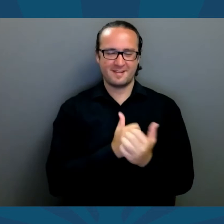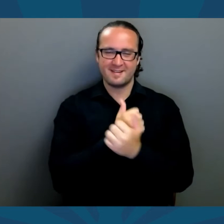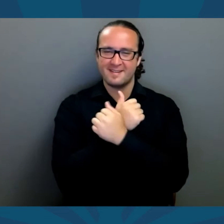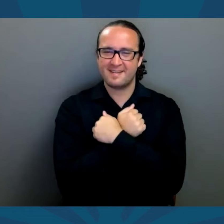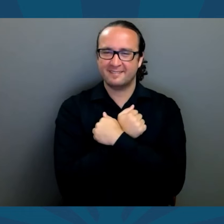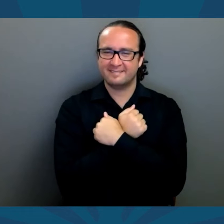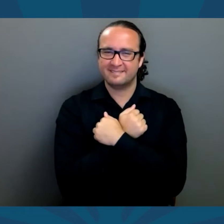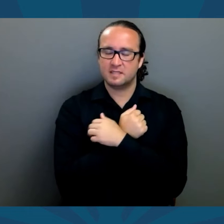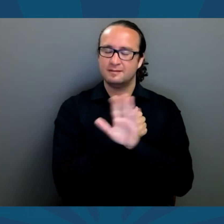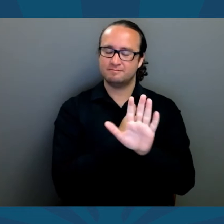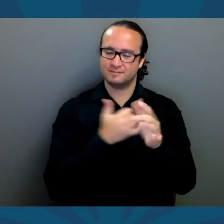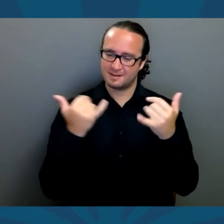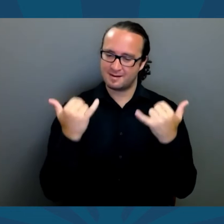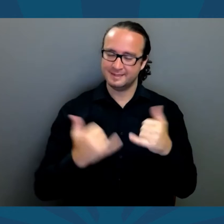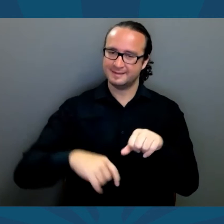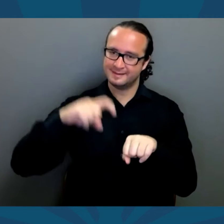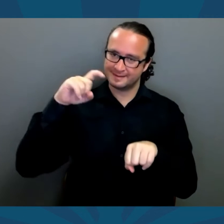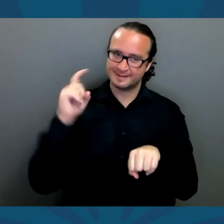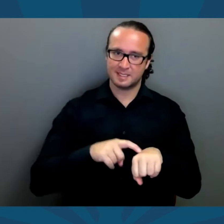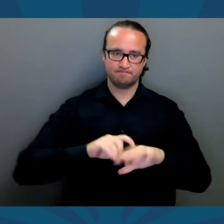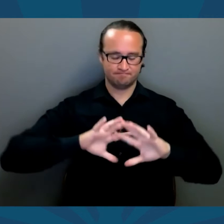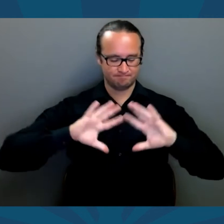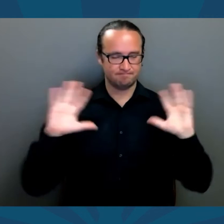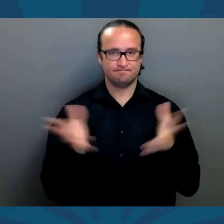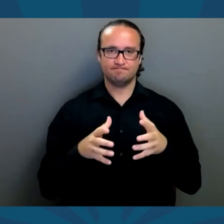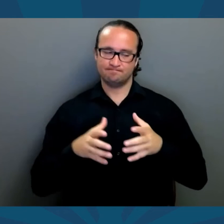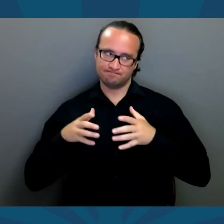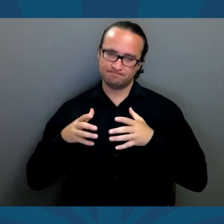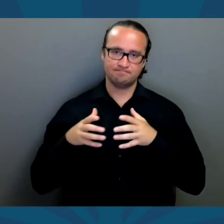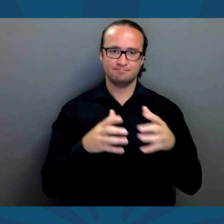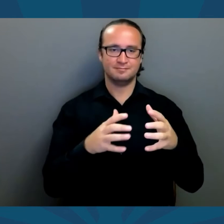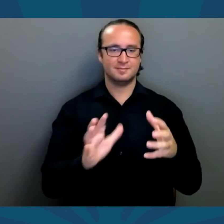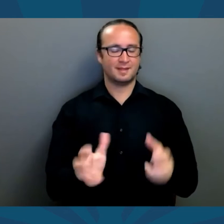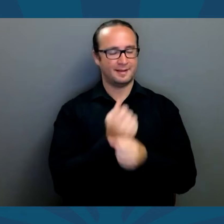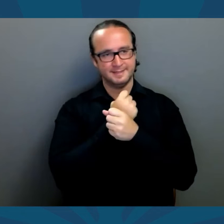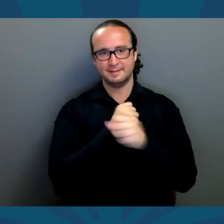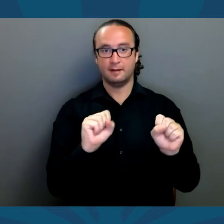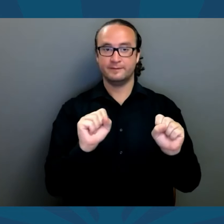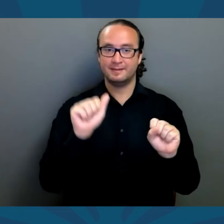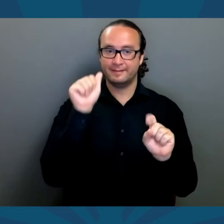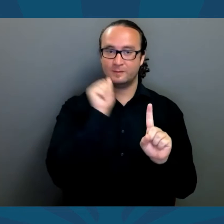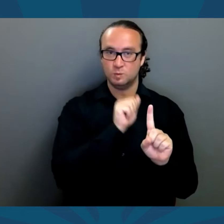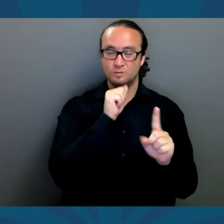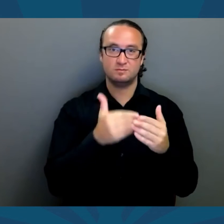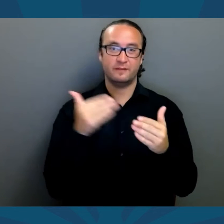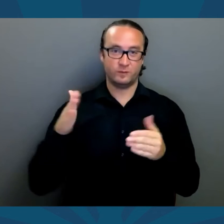Now is the time to step up and save Arizona before it's too late.